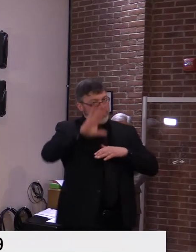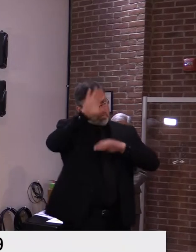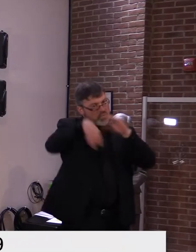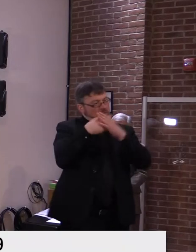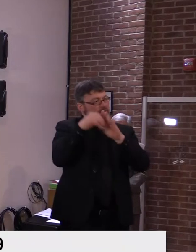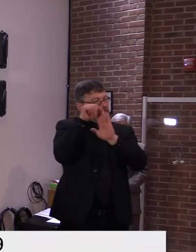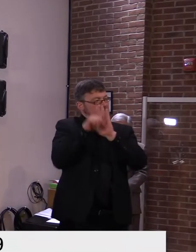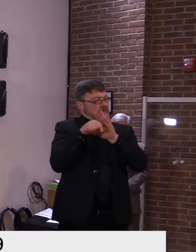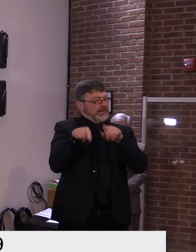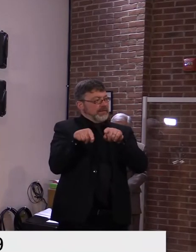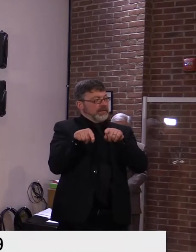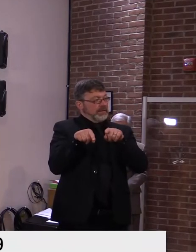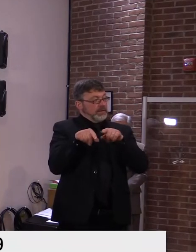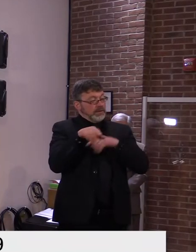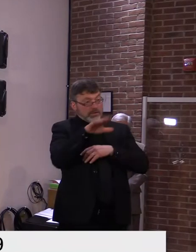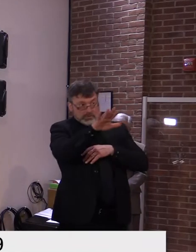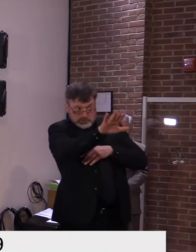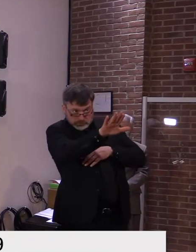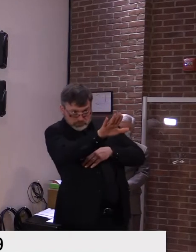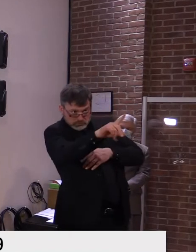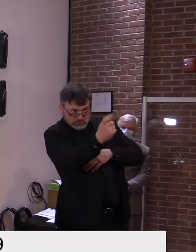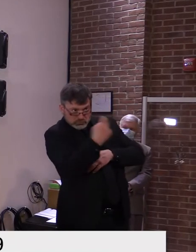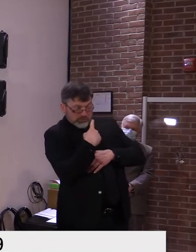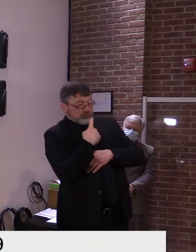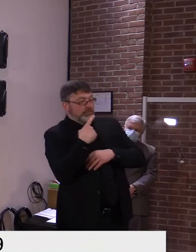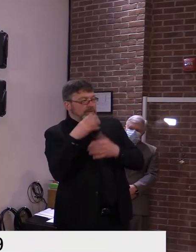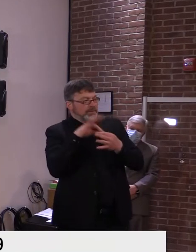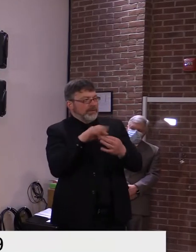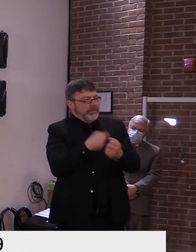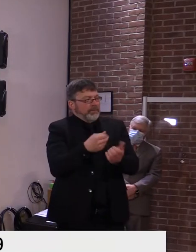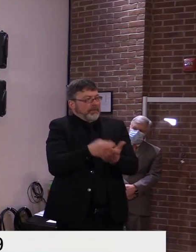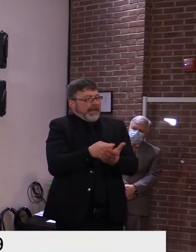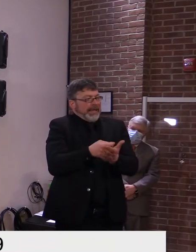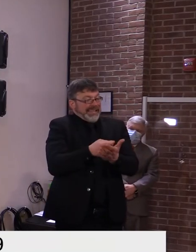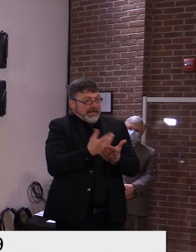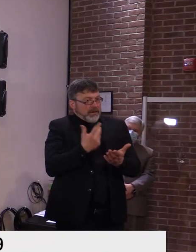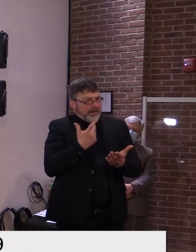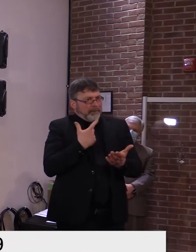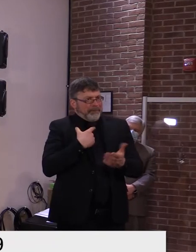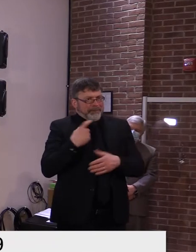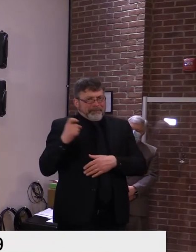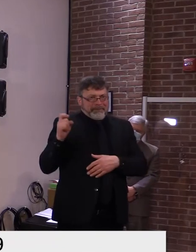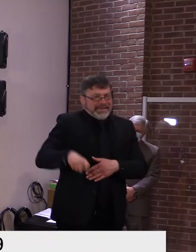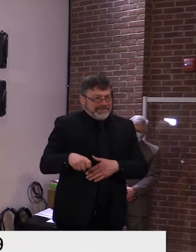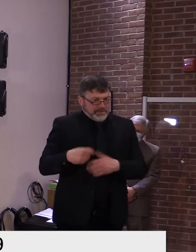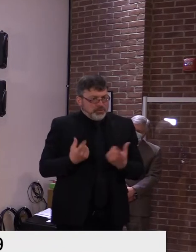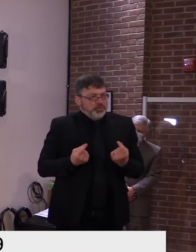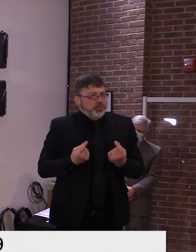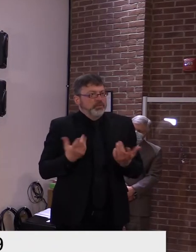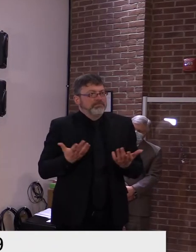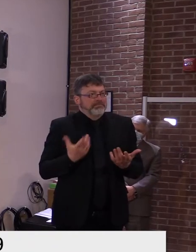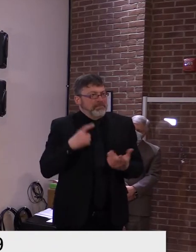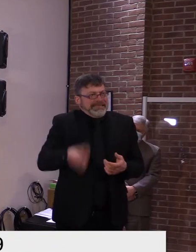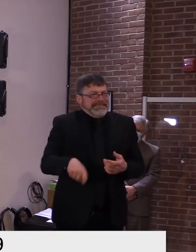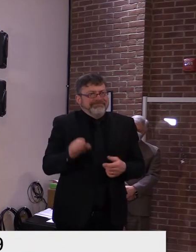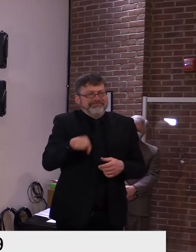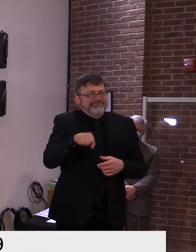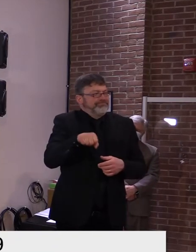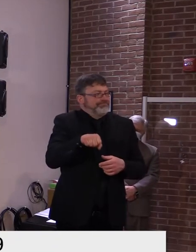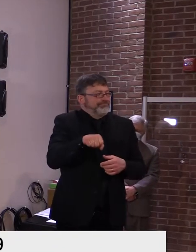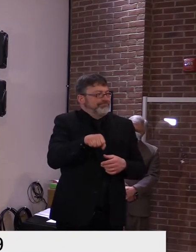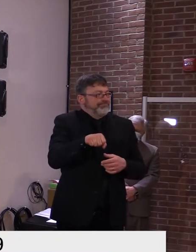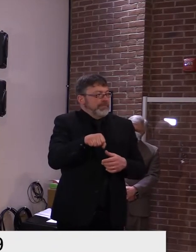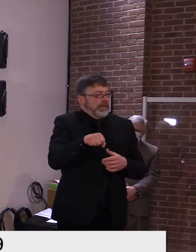done. I don't know all of the details, and I obviously am concerned about how we leverage